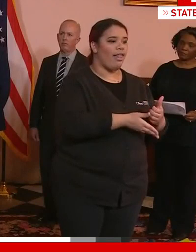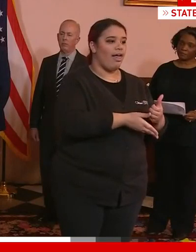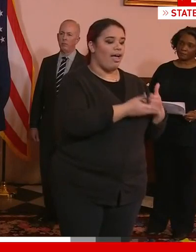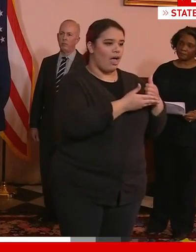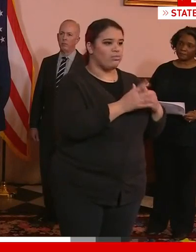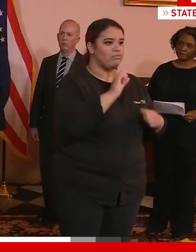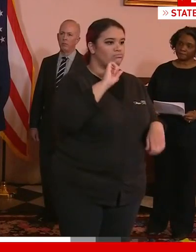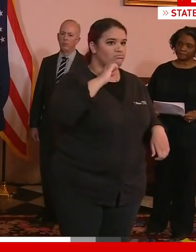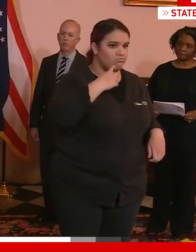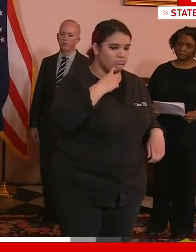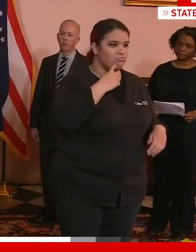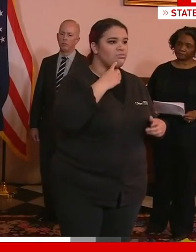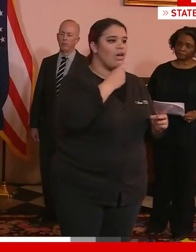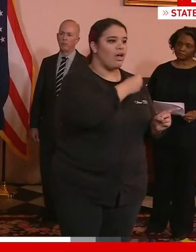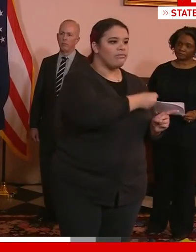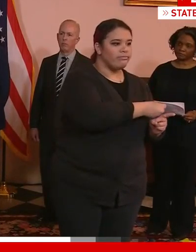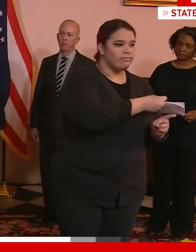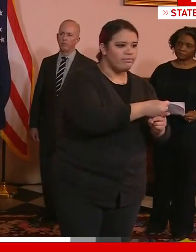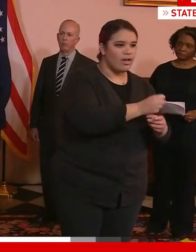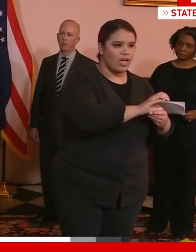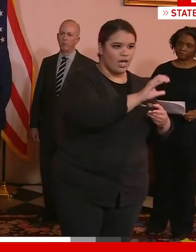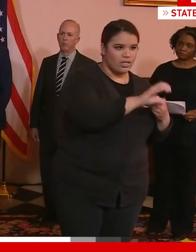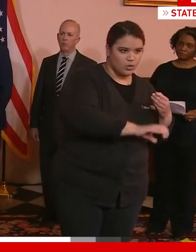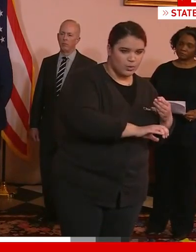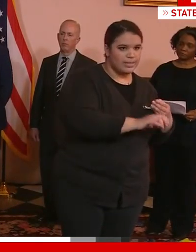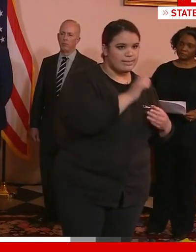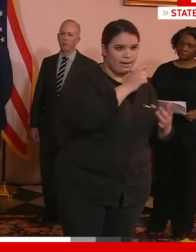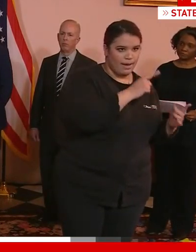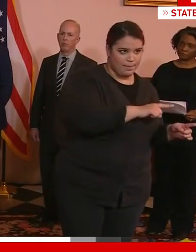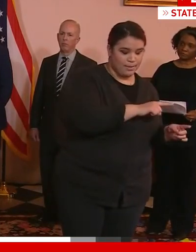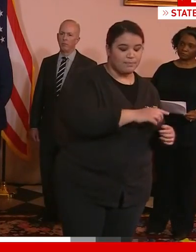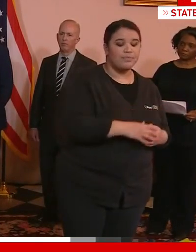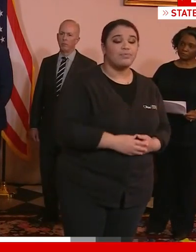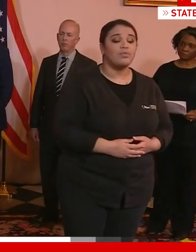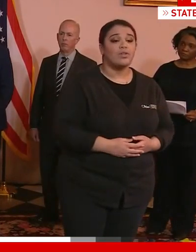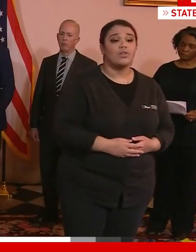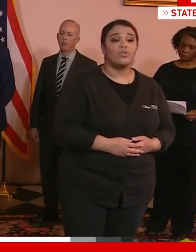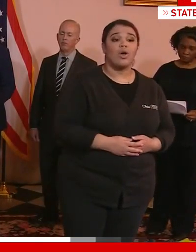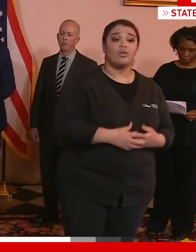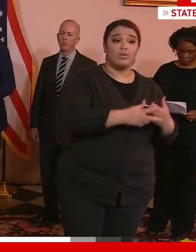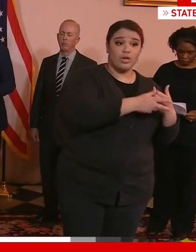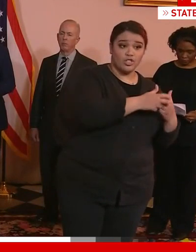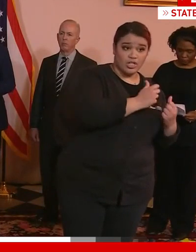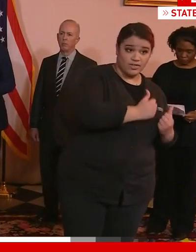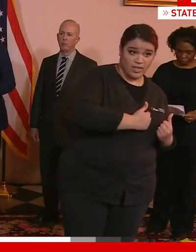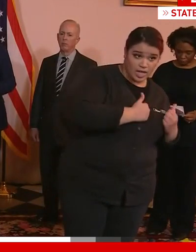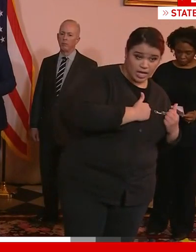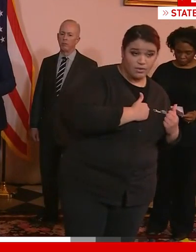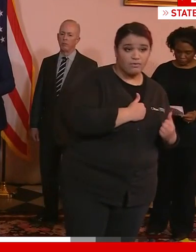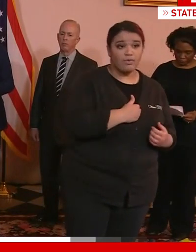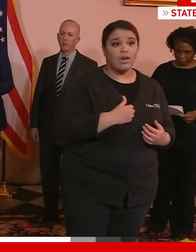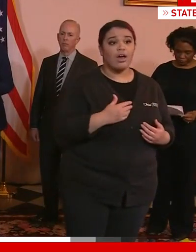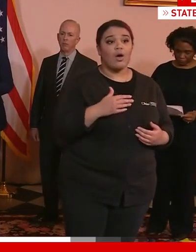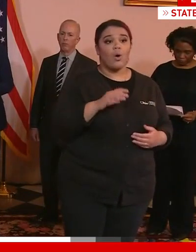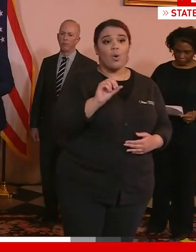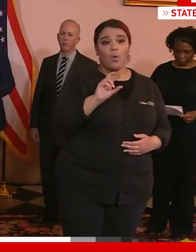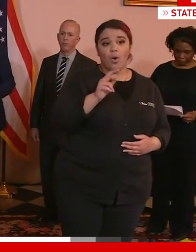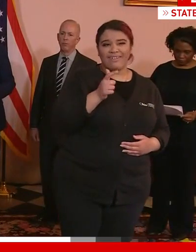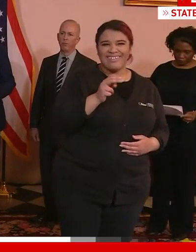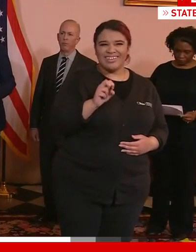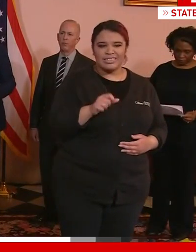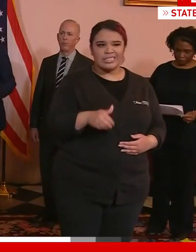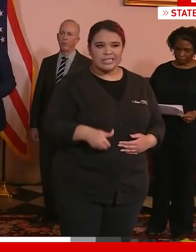make sure that anything that fits into those four categories, preservation of life, preservation of organs or a limb,